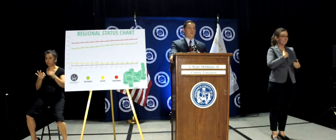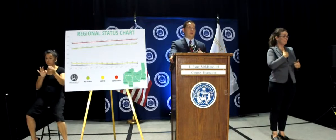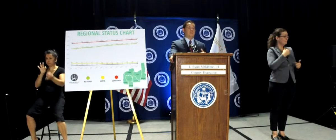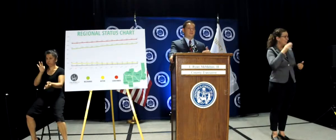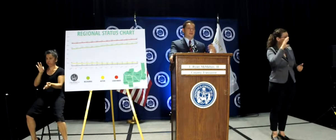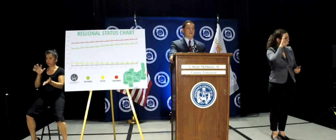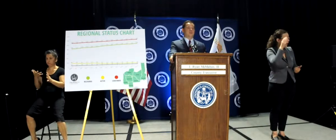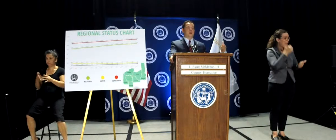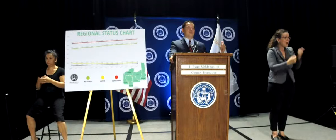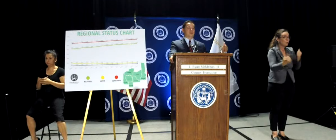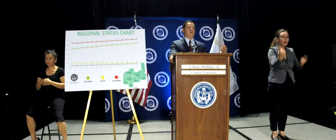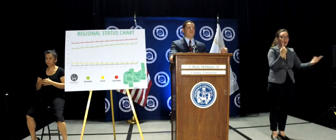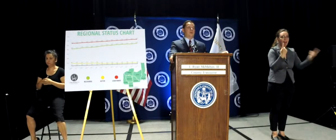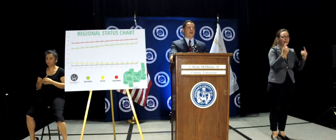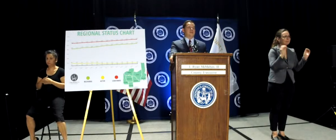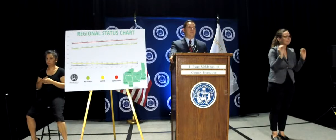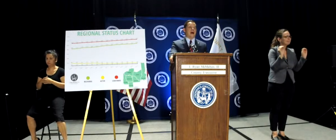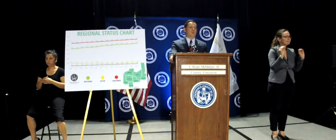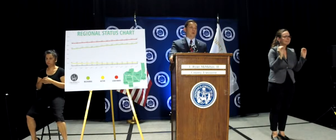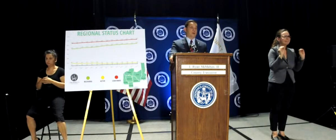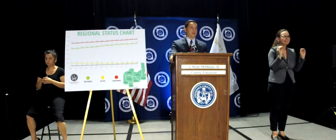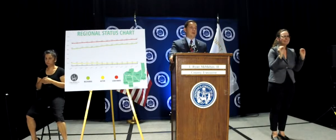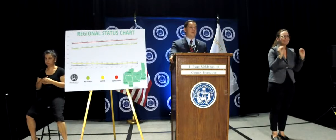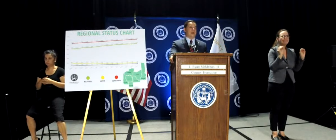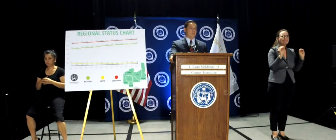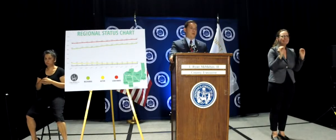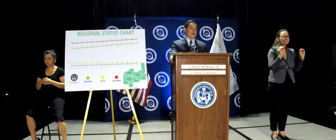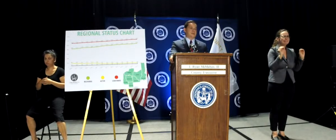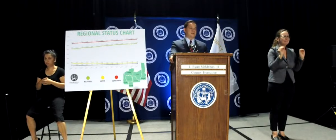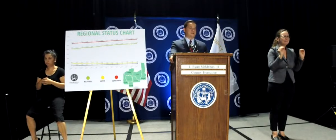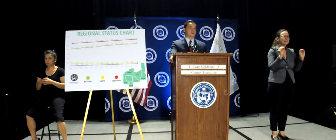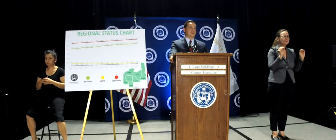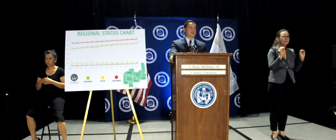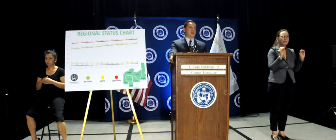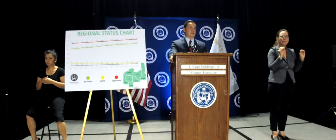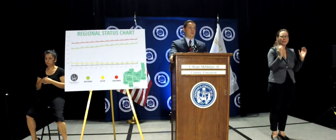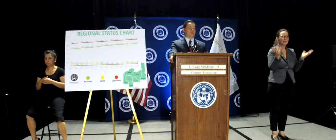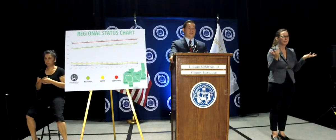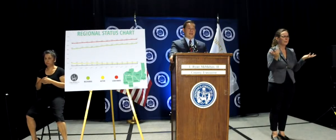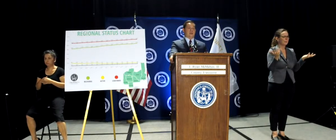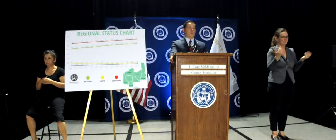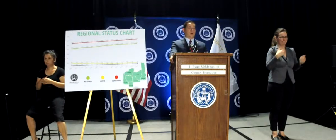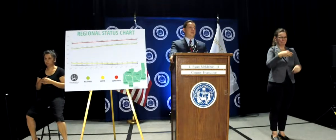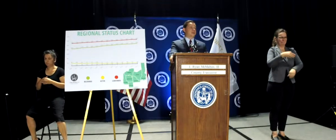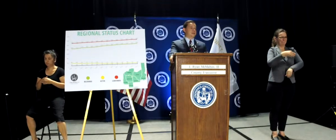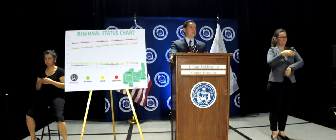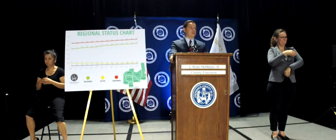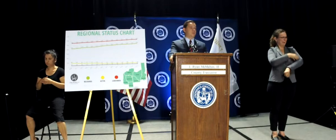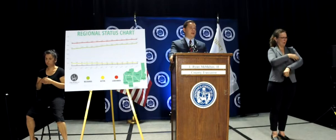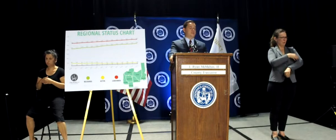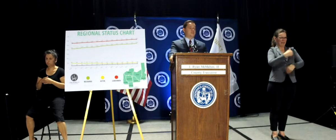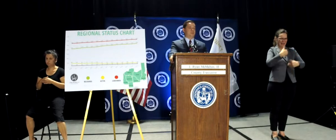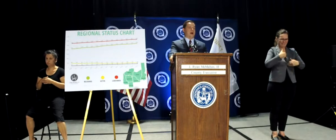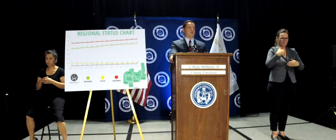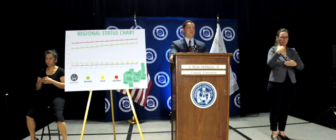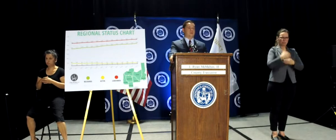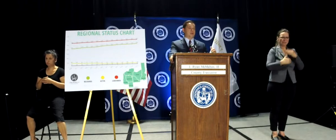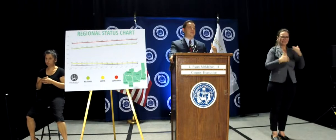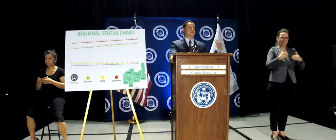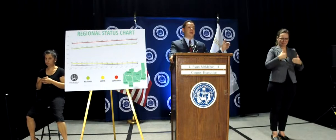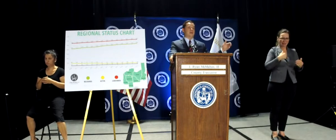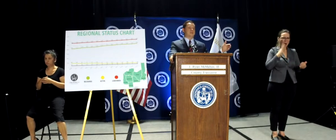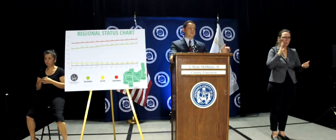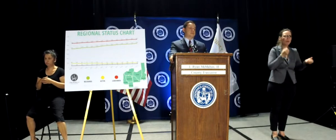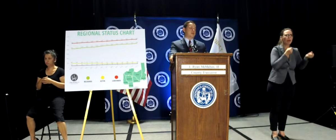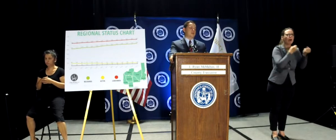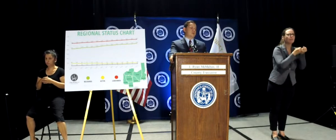role. The executive branch of government has power in that process. And they were taking away the executive branch of power, the